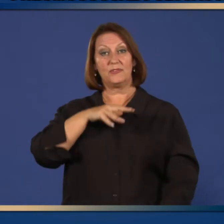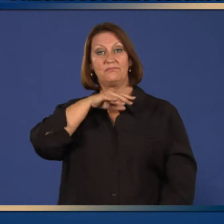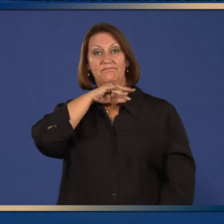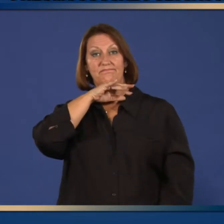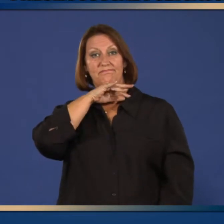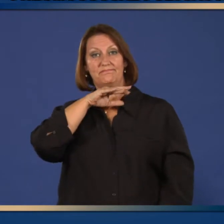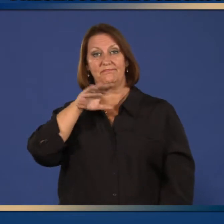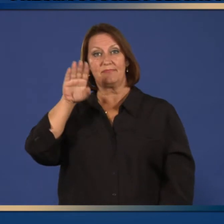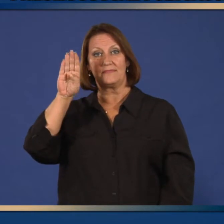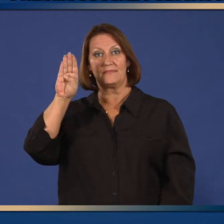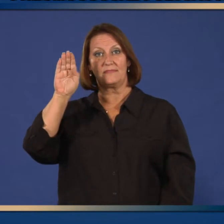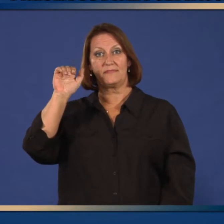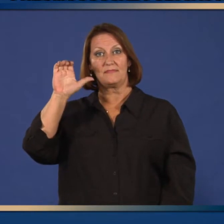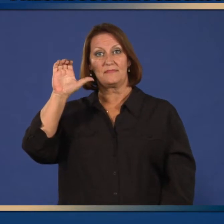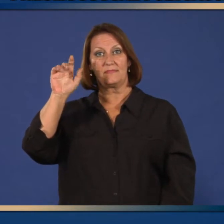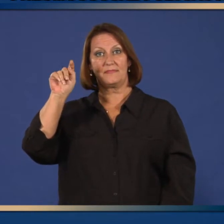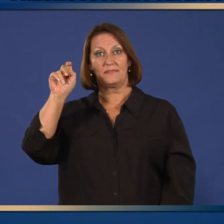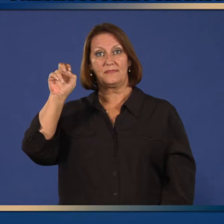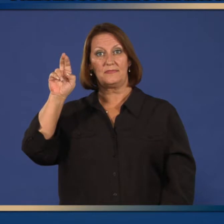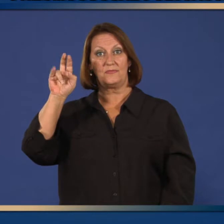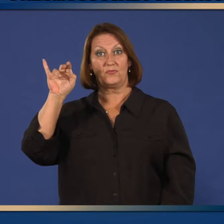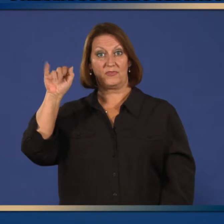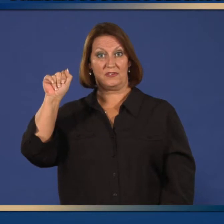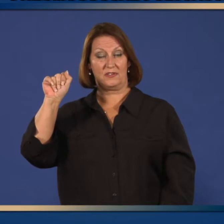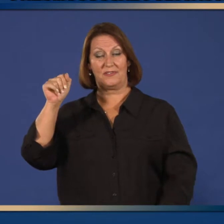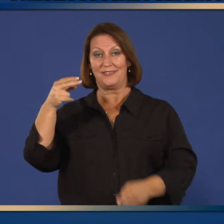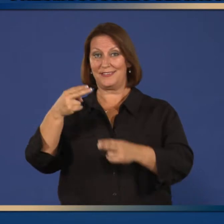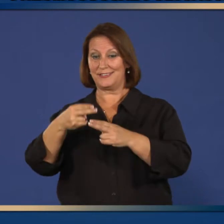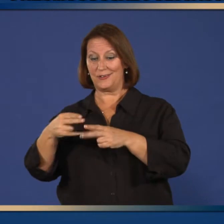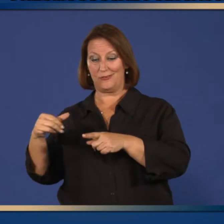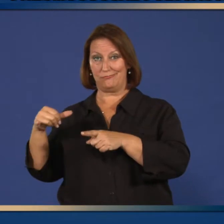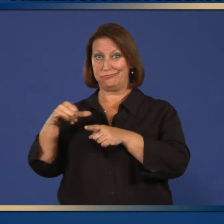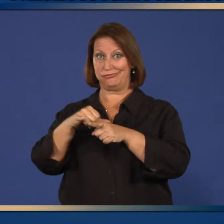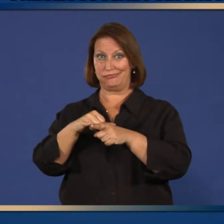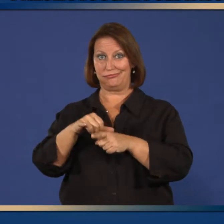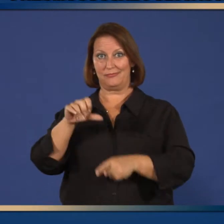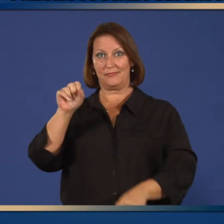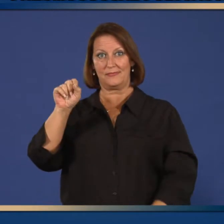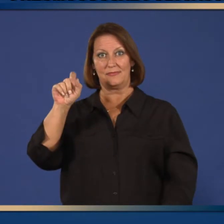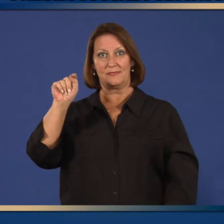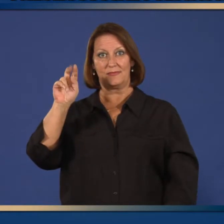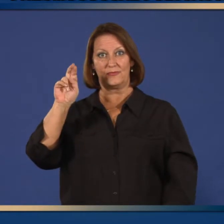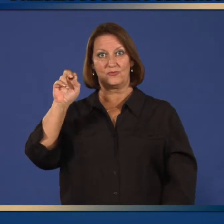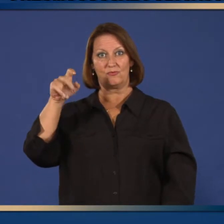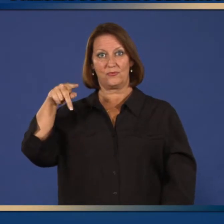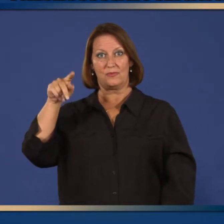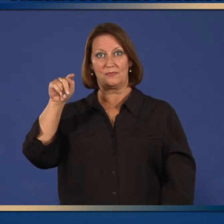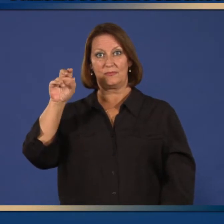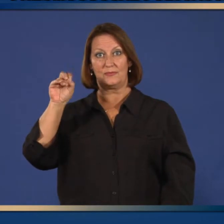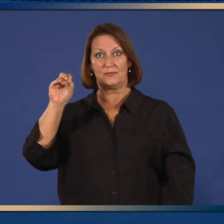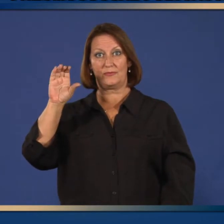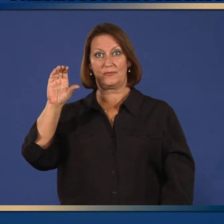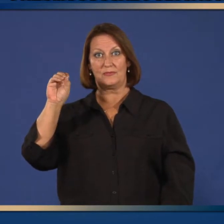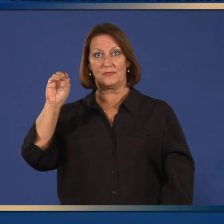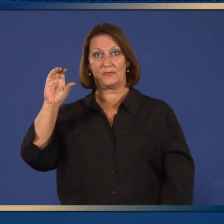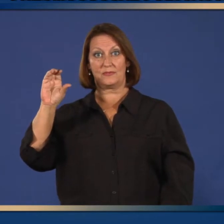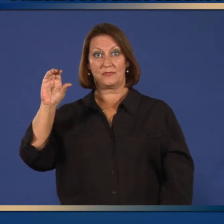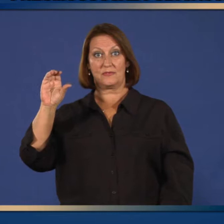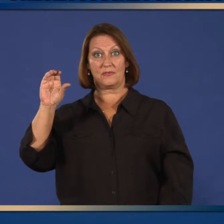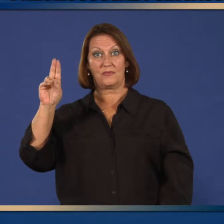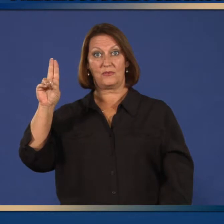Pneumococcal disease is caused by Streptococcus pneumoniae bacteria.